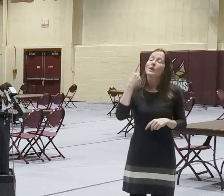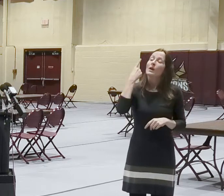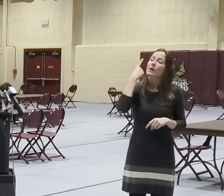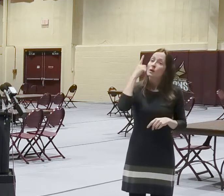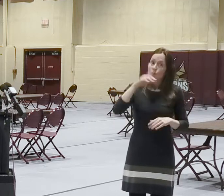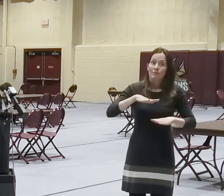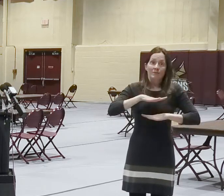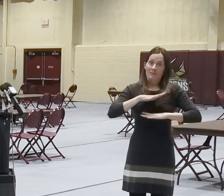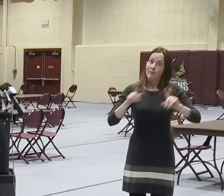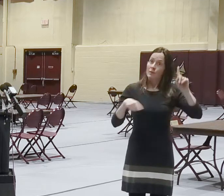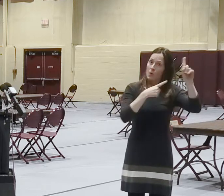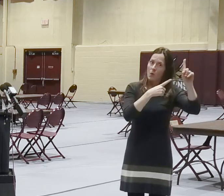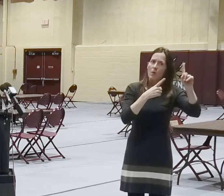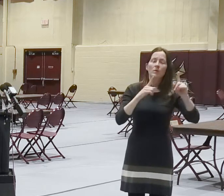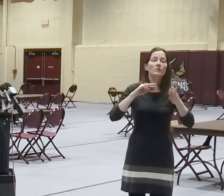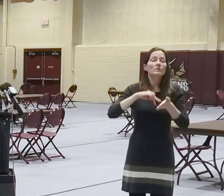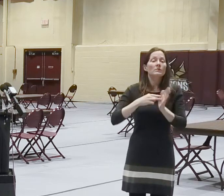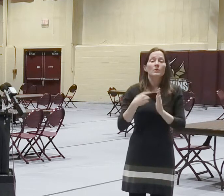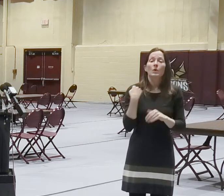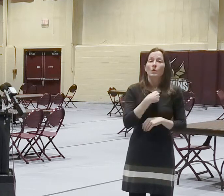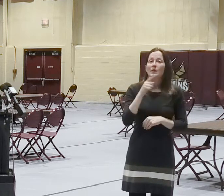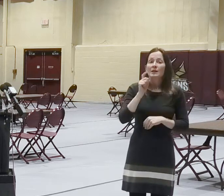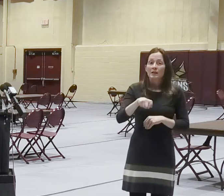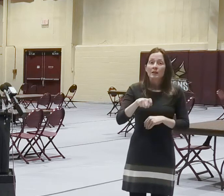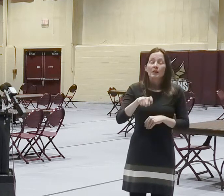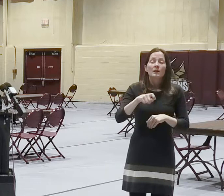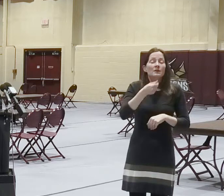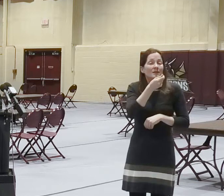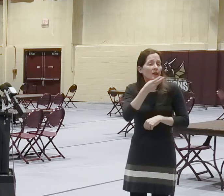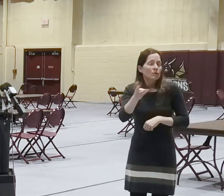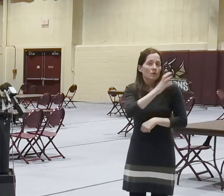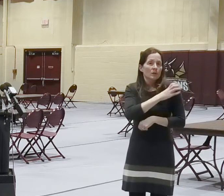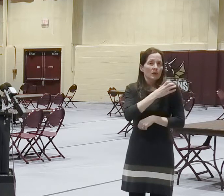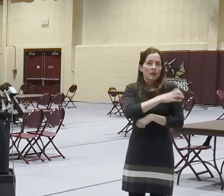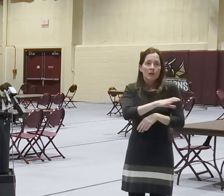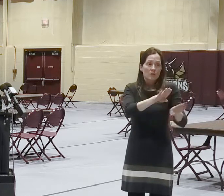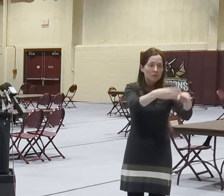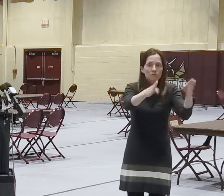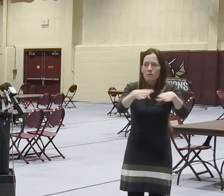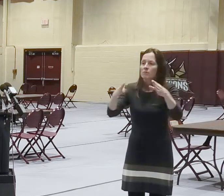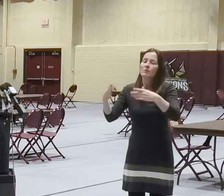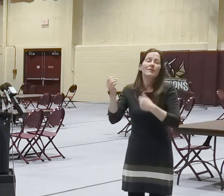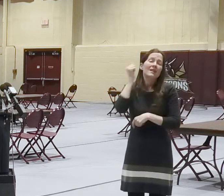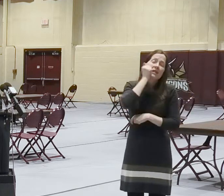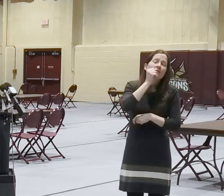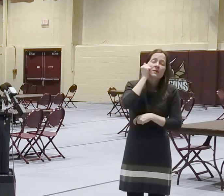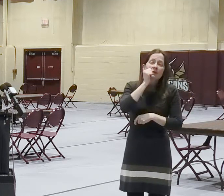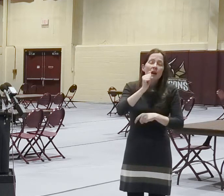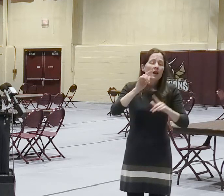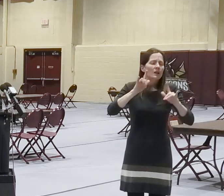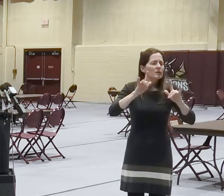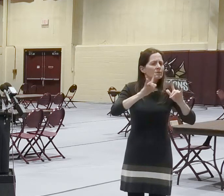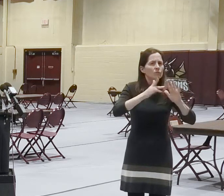clinics operating every day until we get everyone vaccinated. The addition of a clinic at Howard